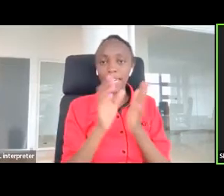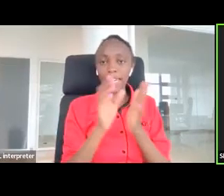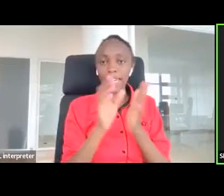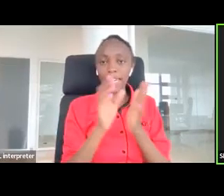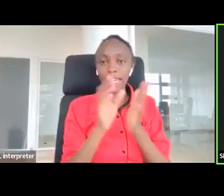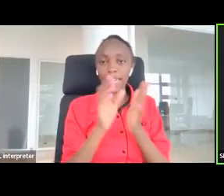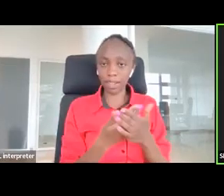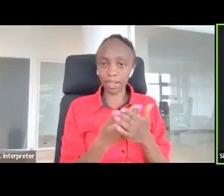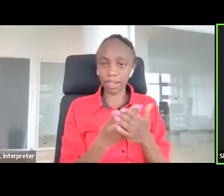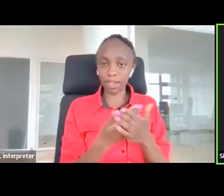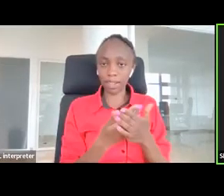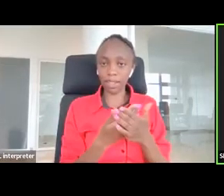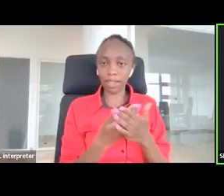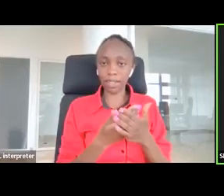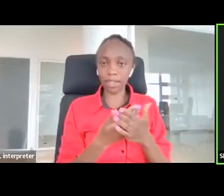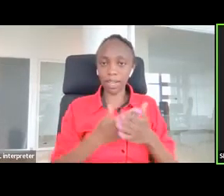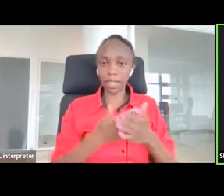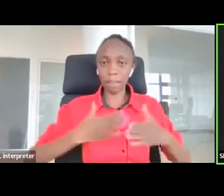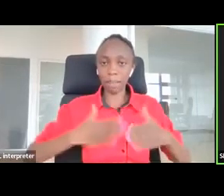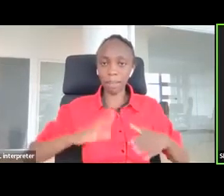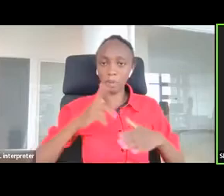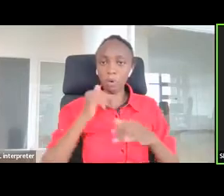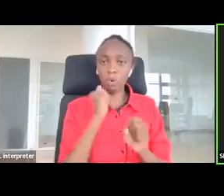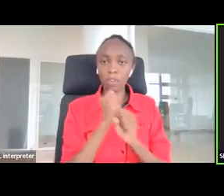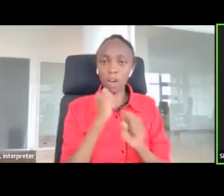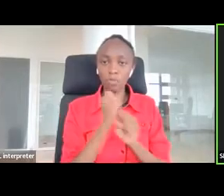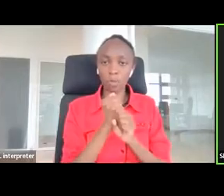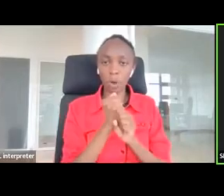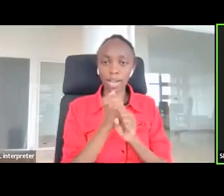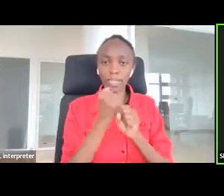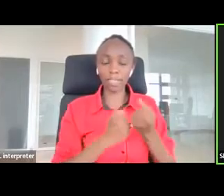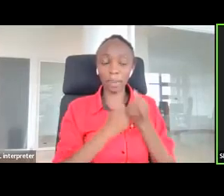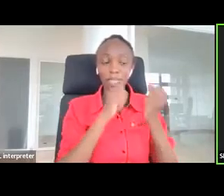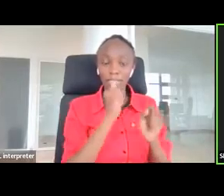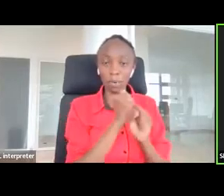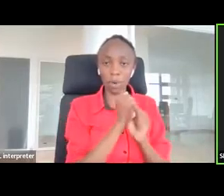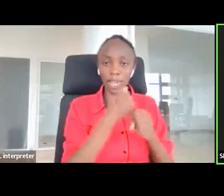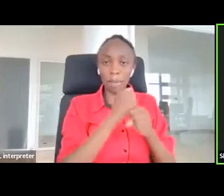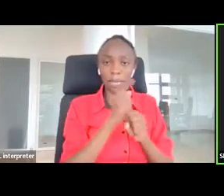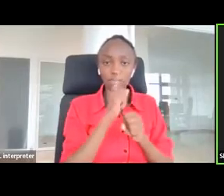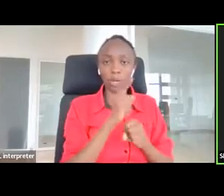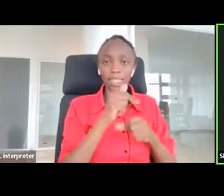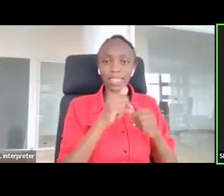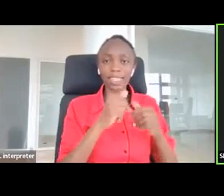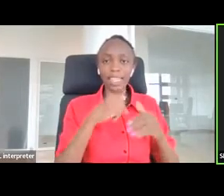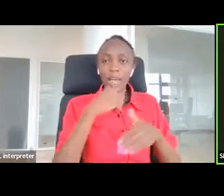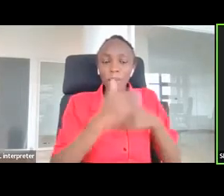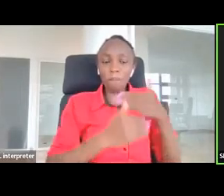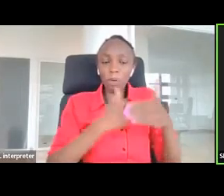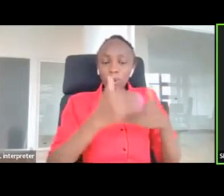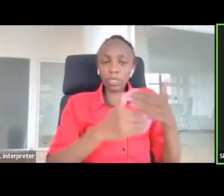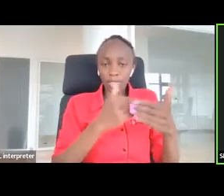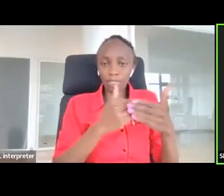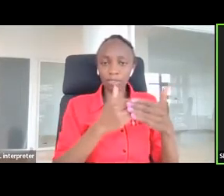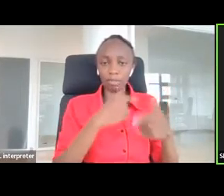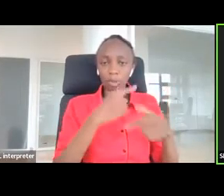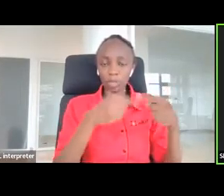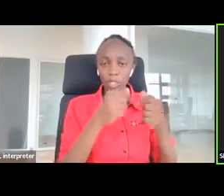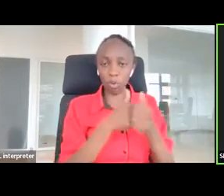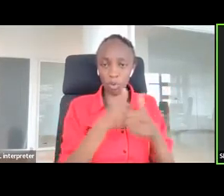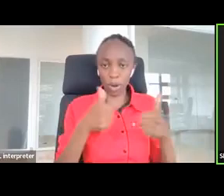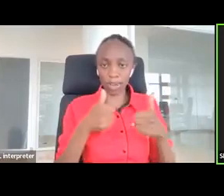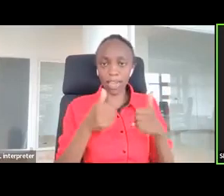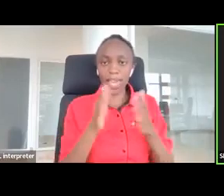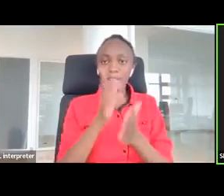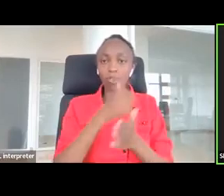people who have worked behind scenes to make sure that this consultative process works. And I want to say that we pray that this